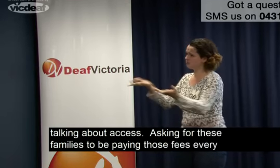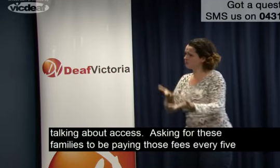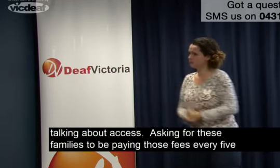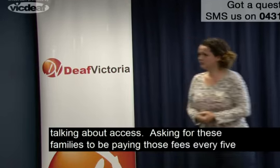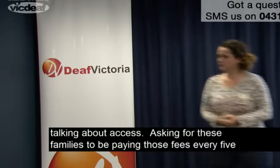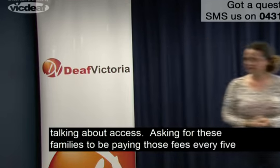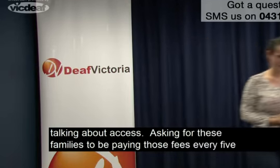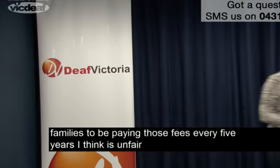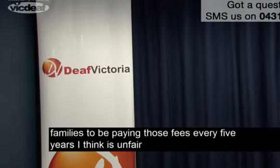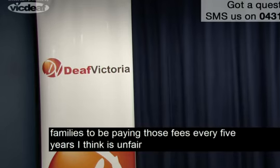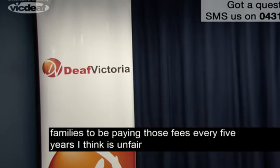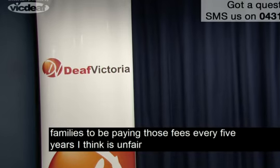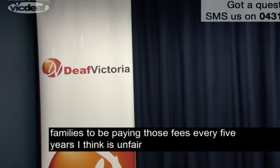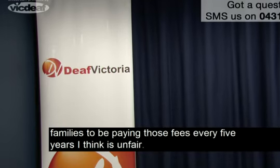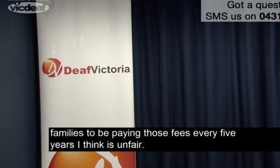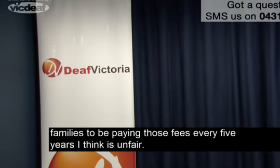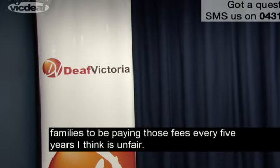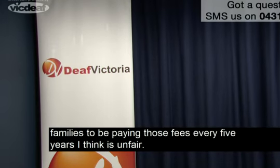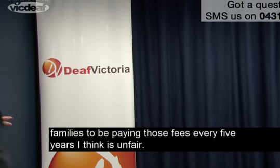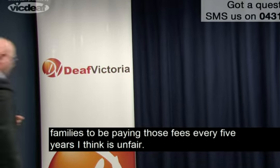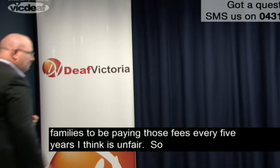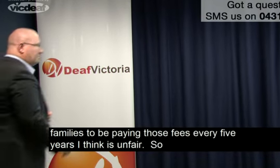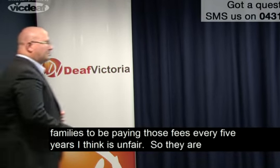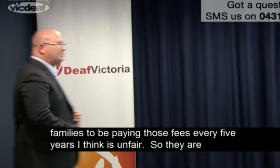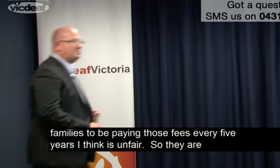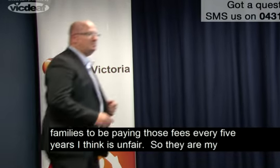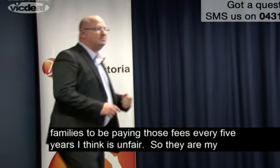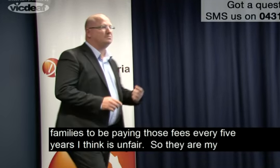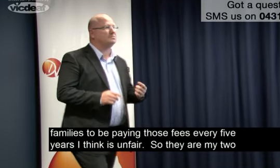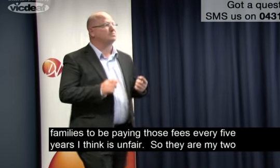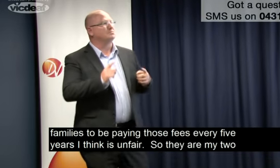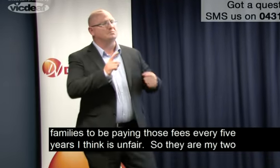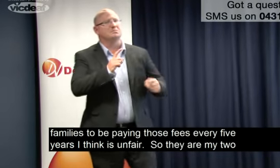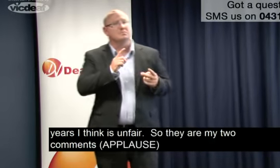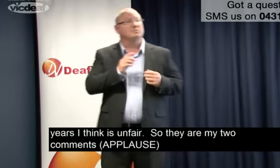So they're my 2 comments and questions for you to respond to.